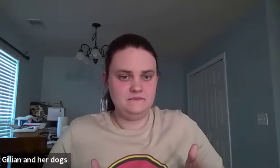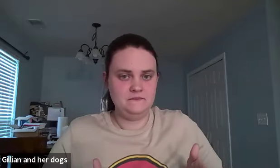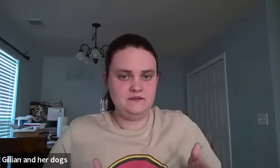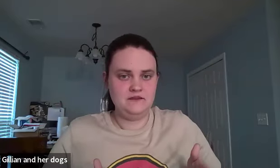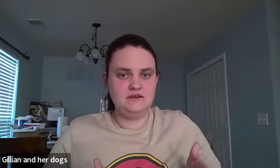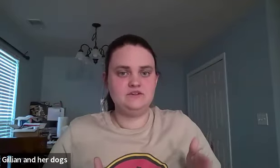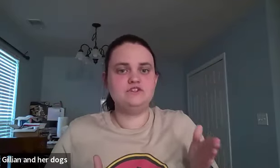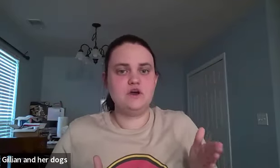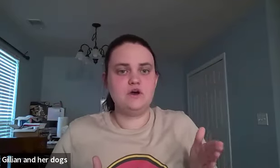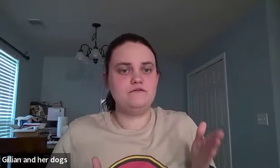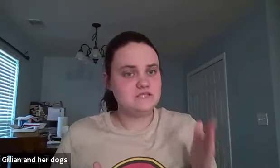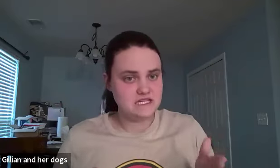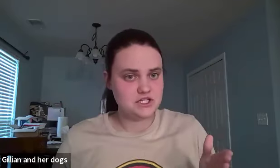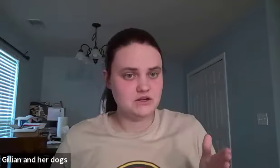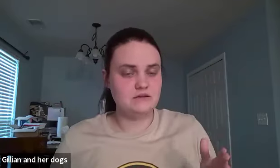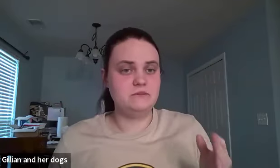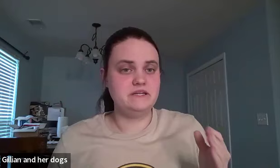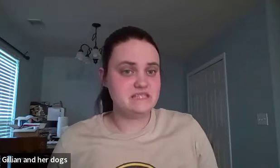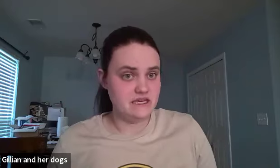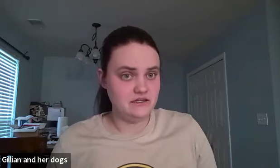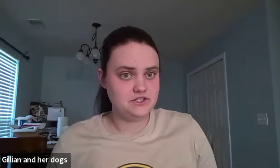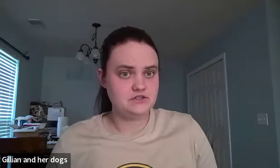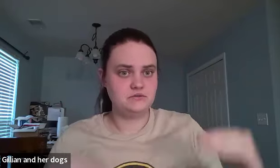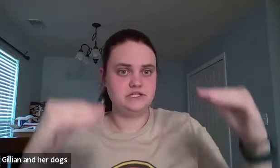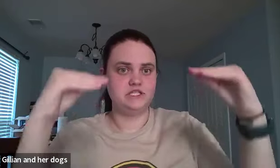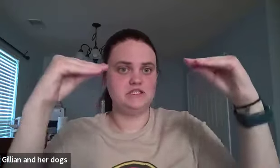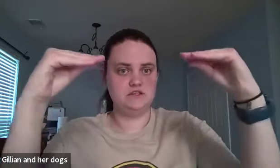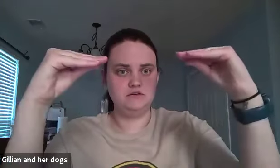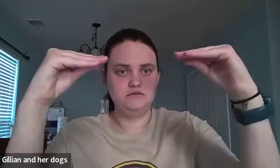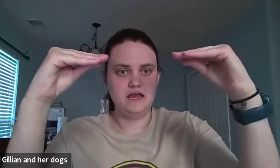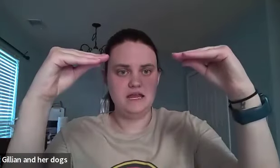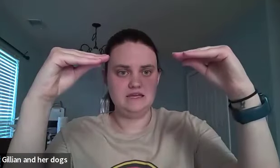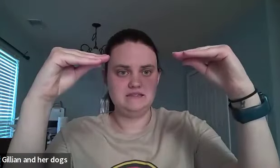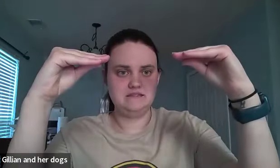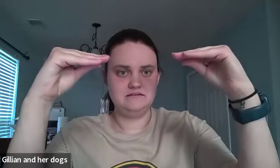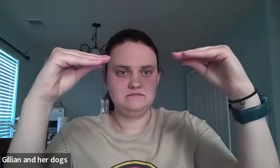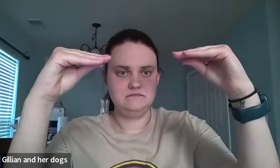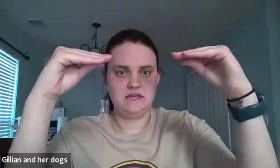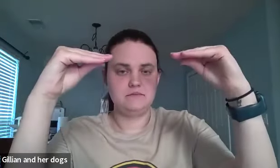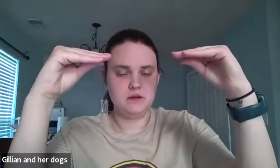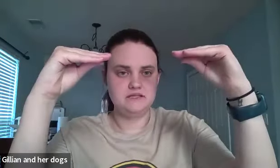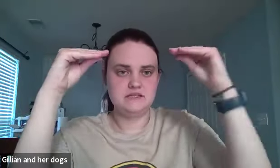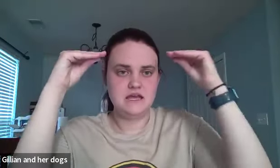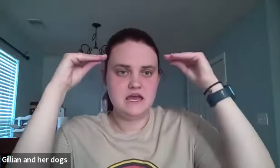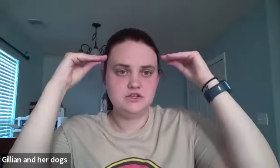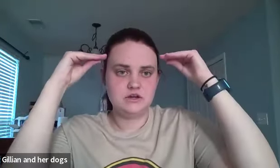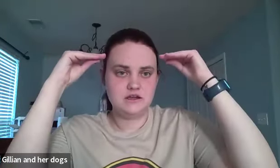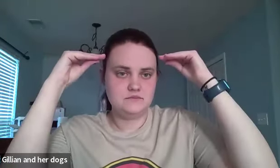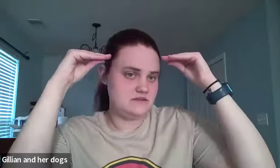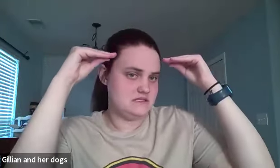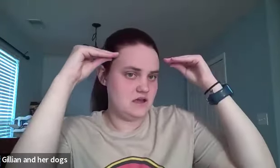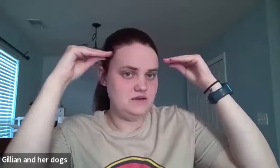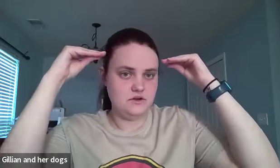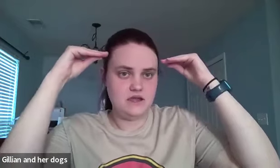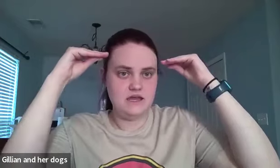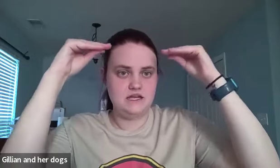Okay, so for teacher, it would be teach, which is 2 flat hands, like hand puppets. You're going to come to the side of your head